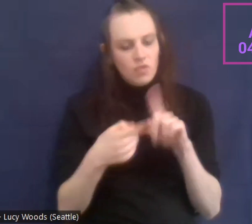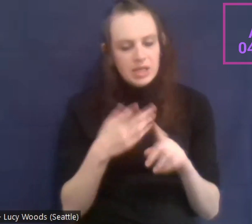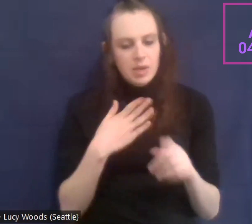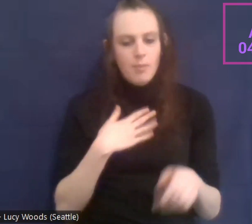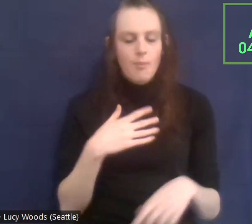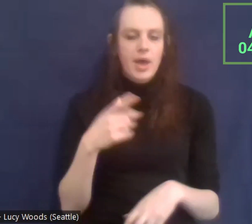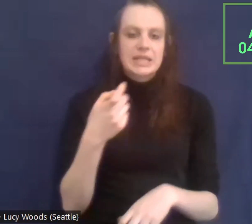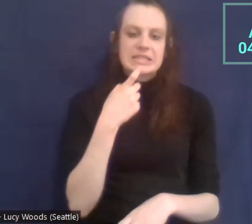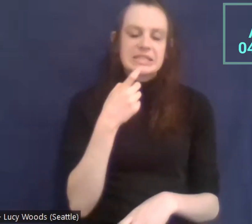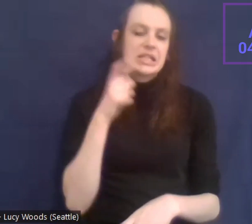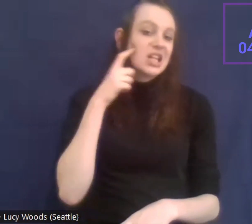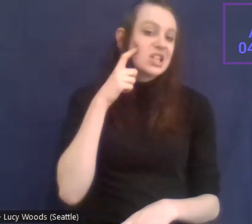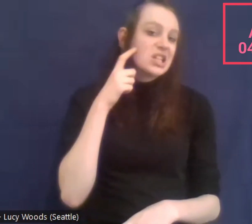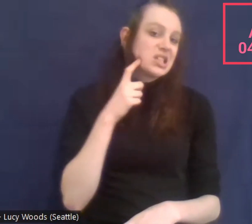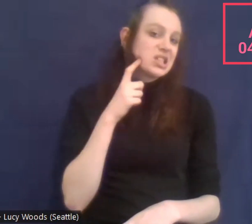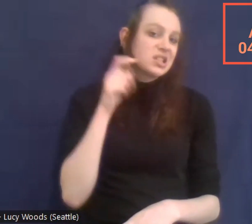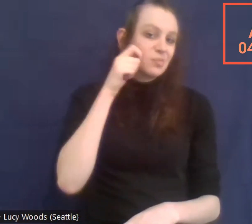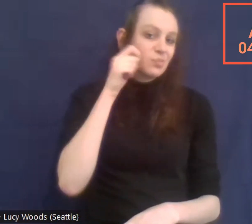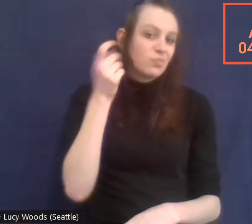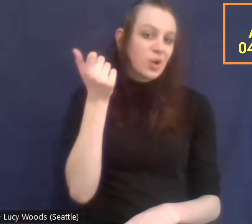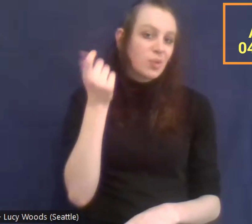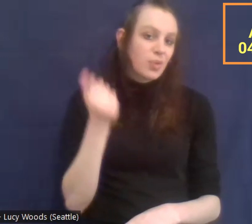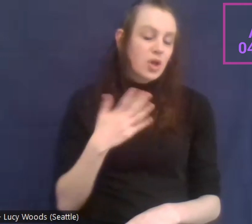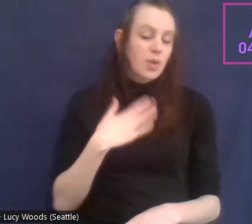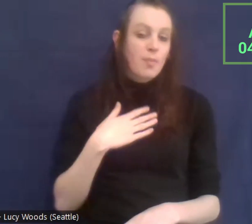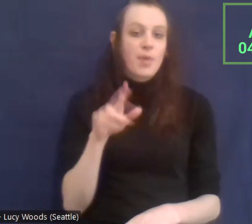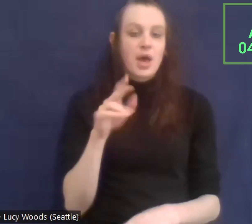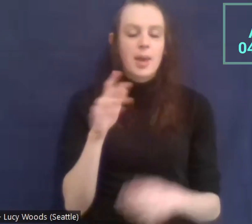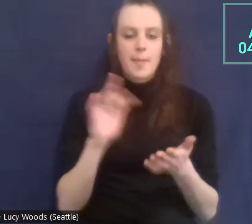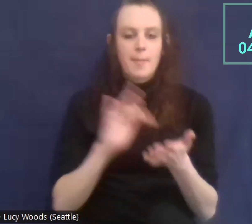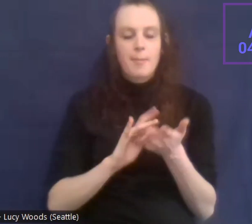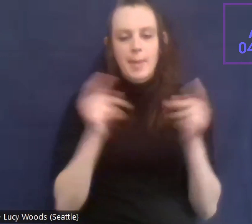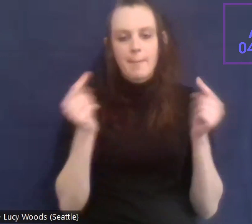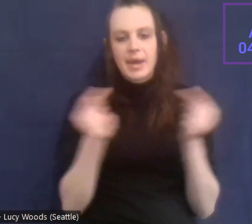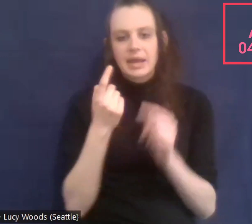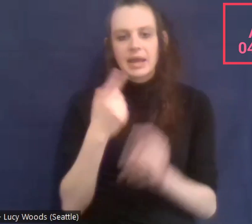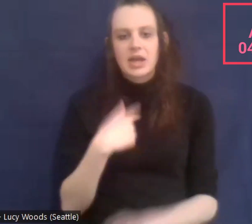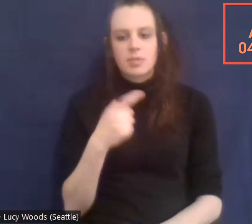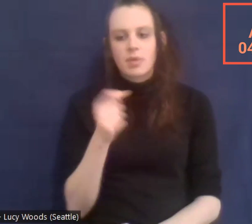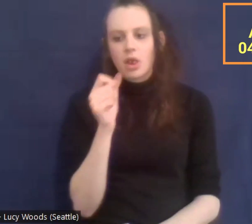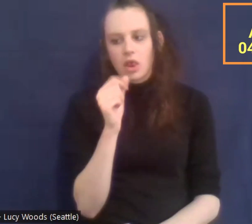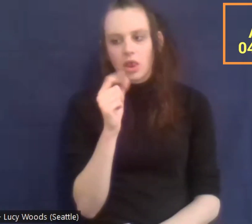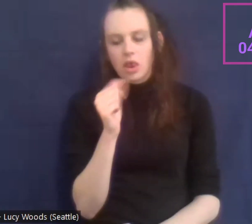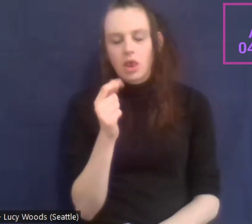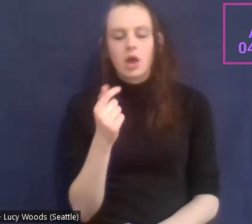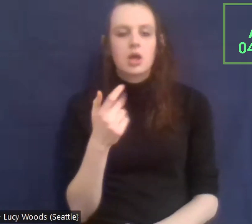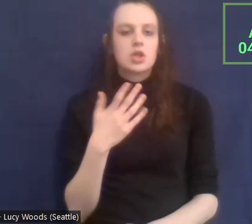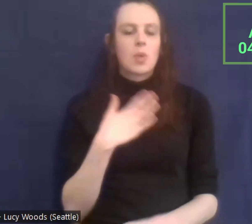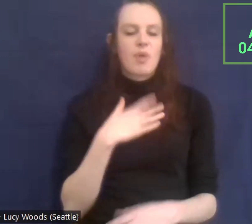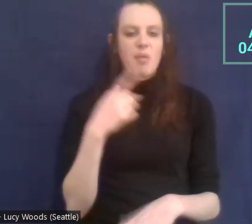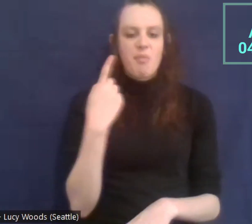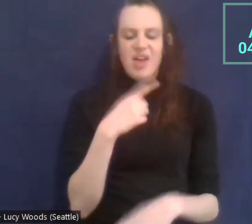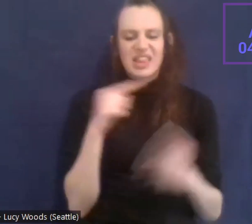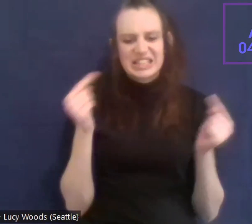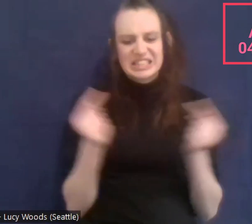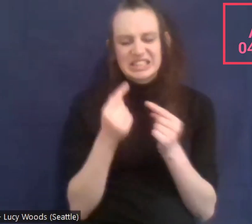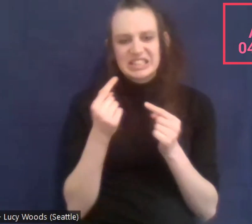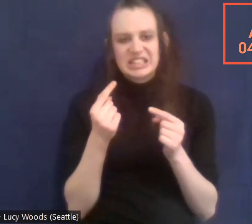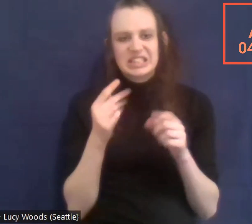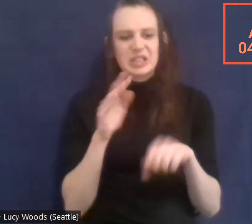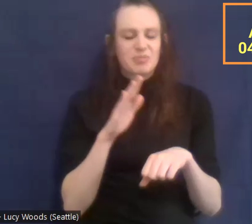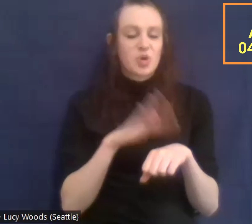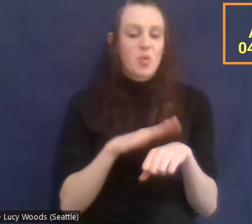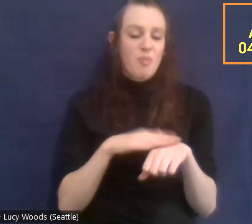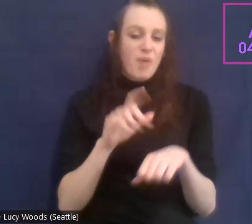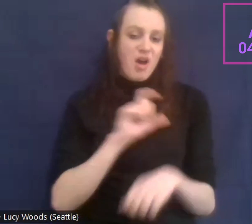out. I had eaten all of my Vicodin, so like my mouth hurt, and my probation officer came, and I couldn't speak.